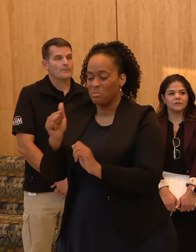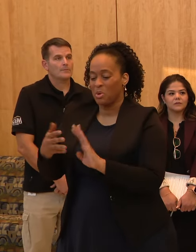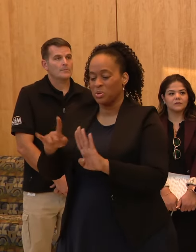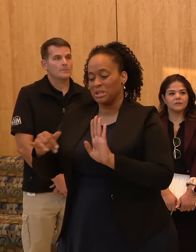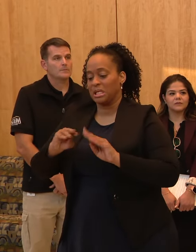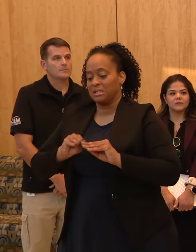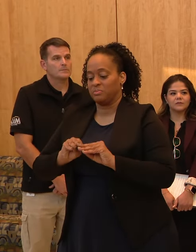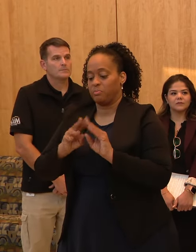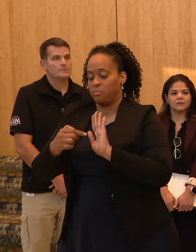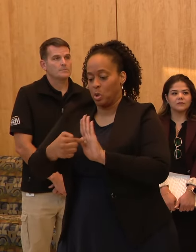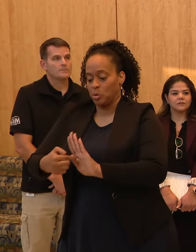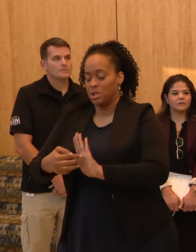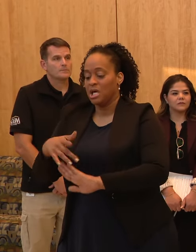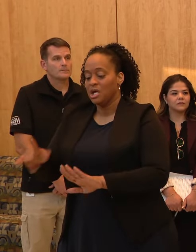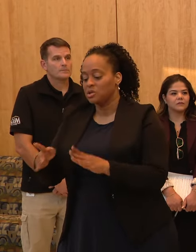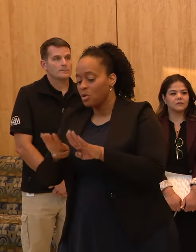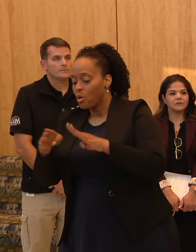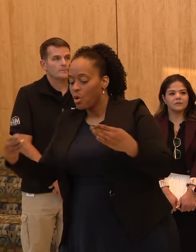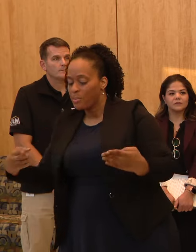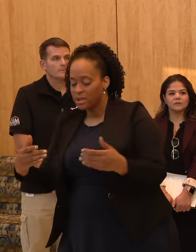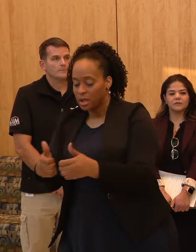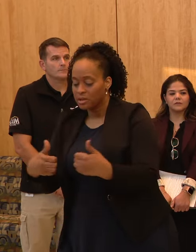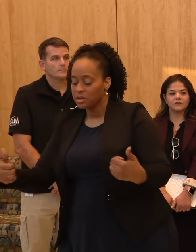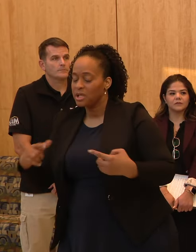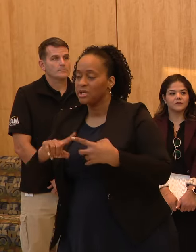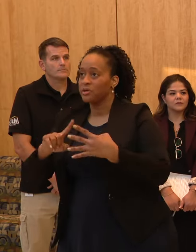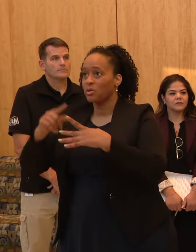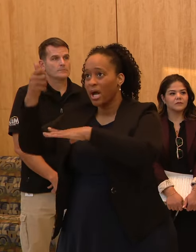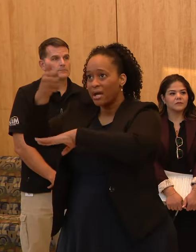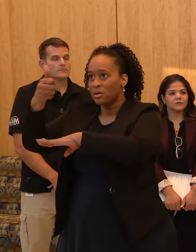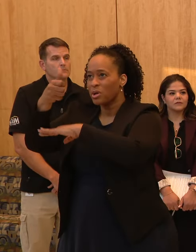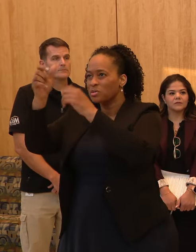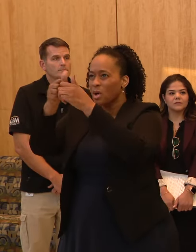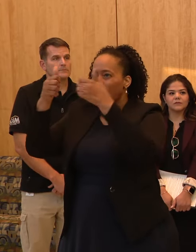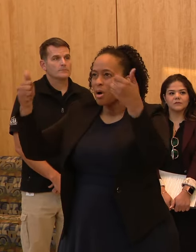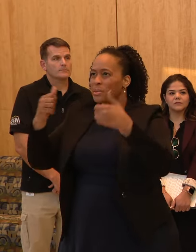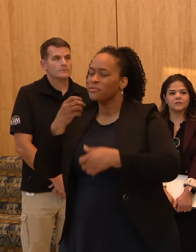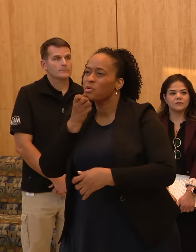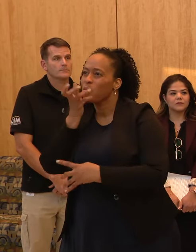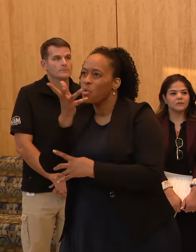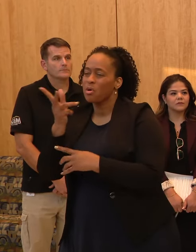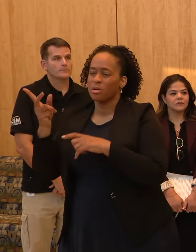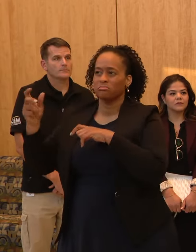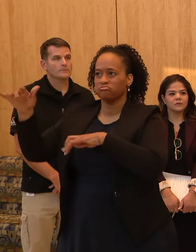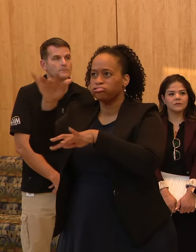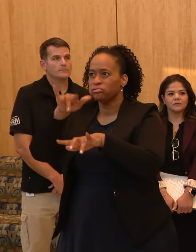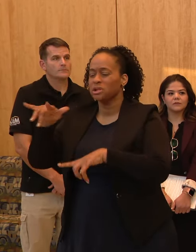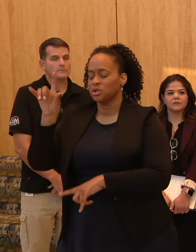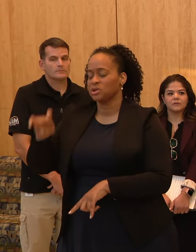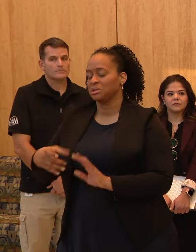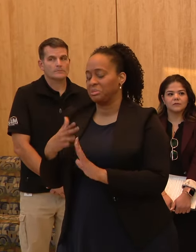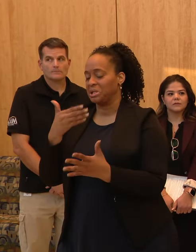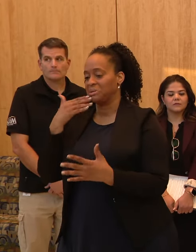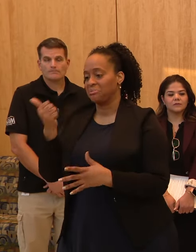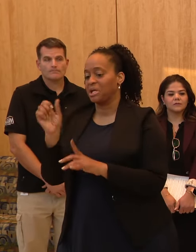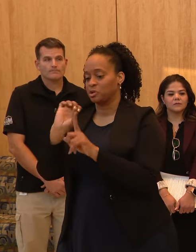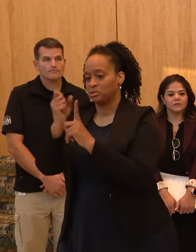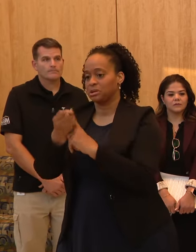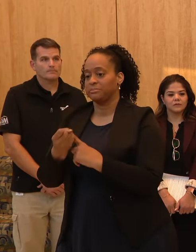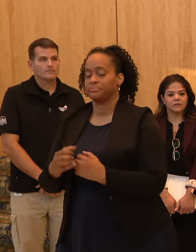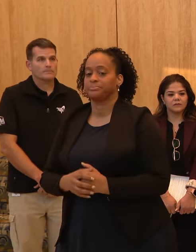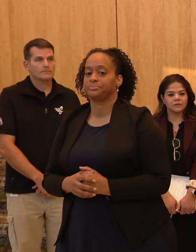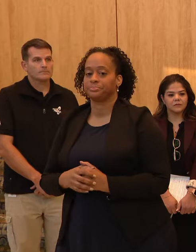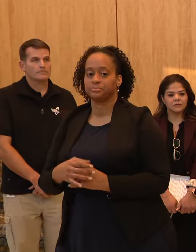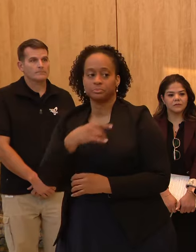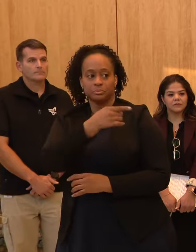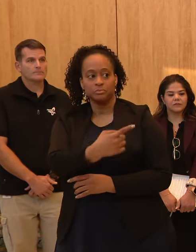exposed. So open underneath your sinks, open your attic ways, let some warmer air get in there, and you should be in better shape. Out of